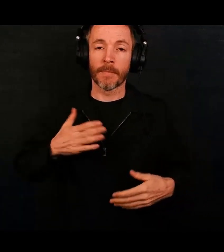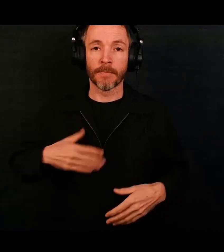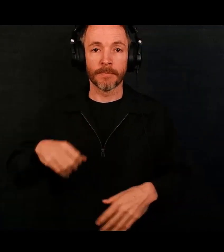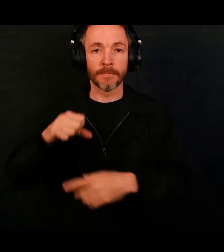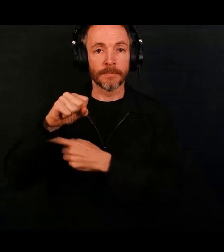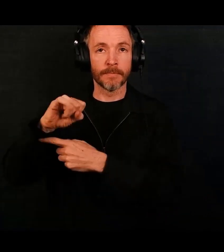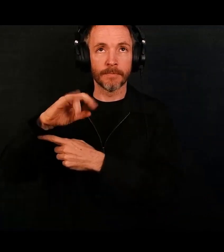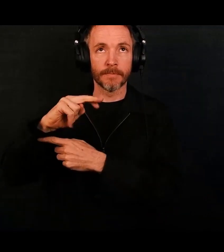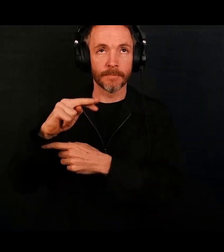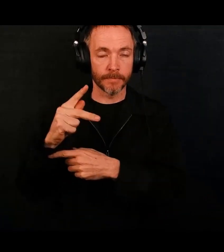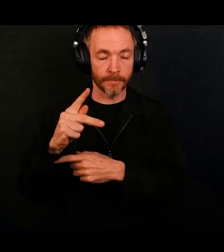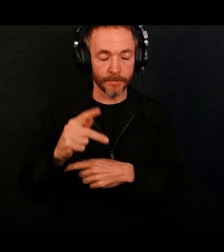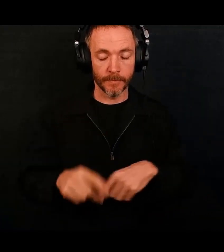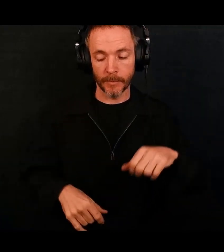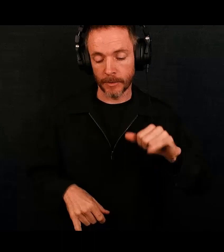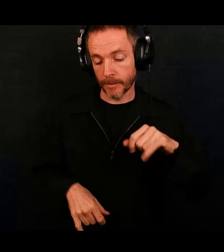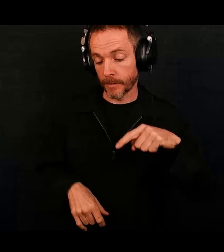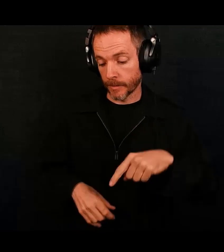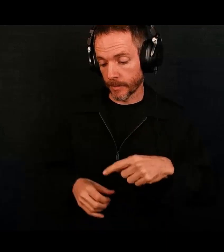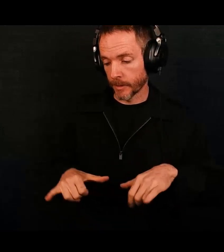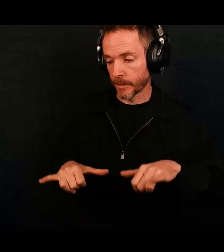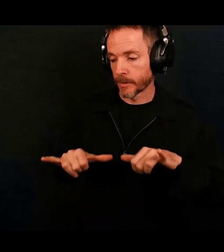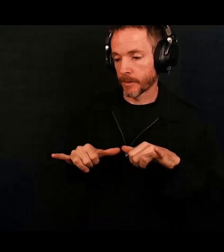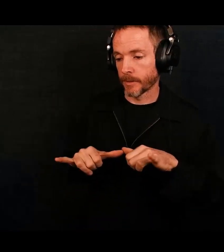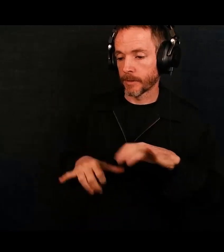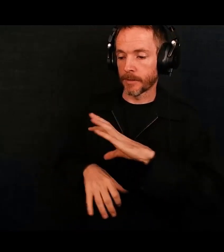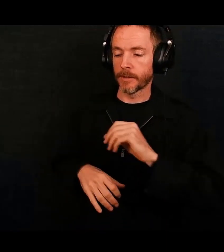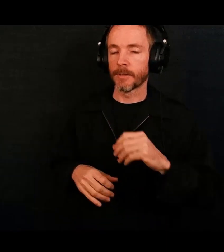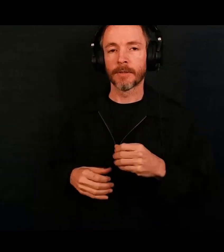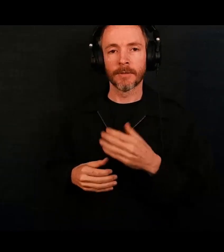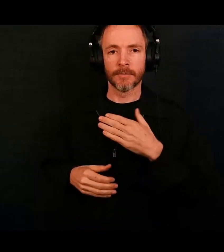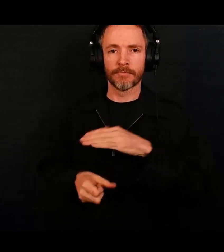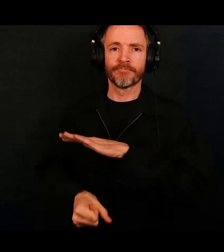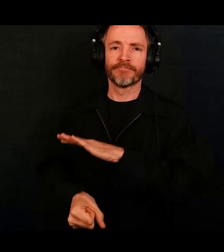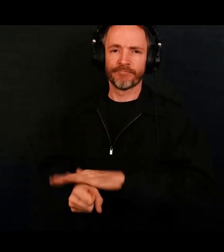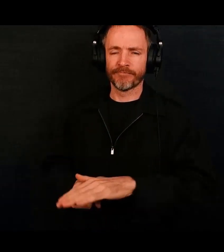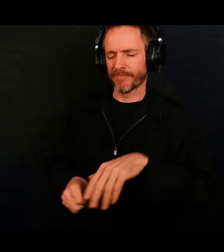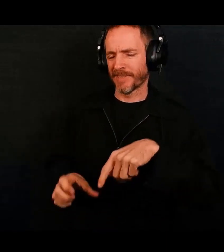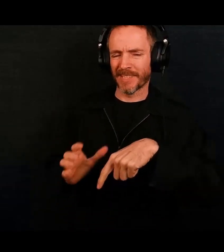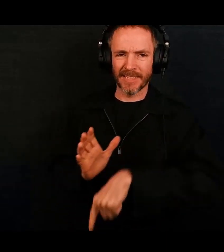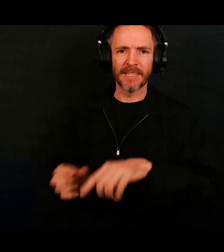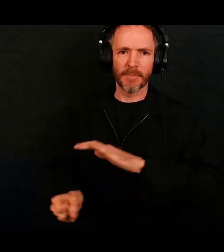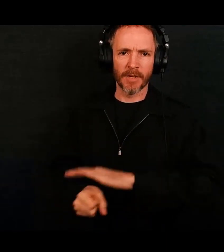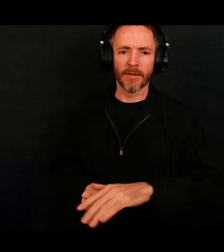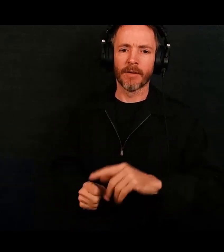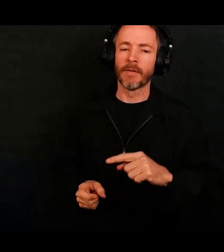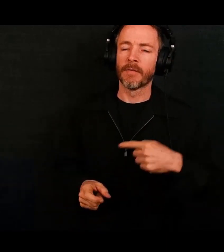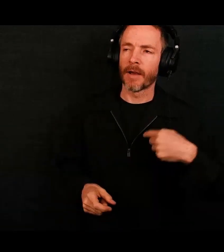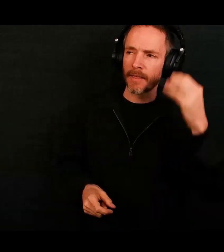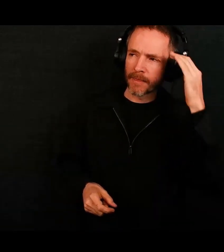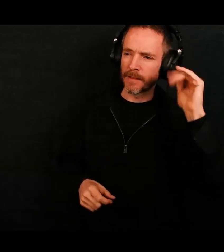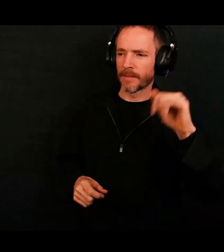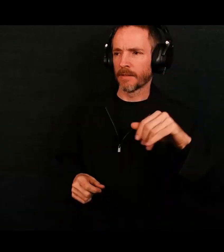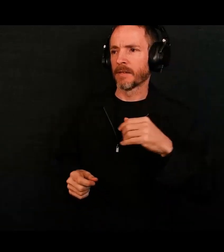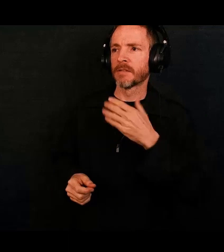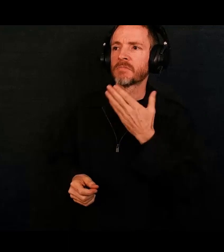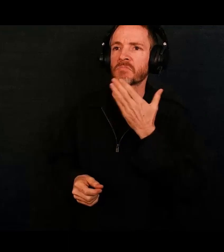this size, and it'd be plenty deep. I think that's plenty deep to wash your hands